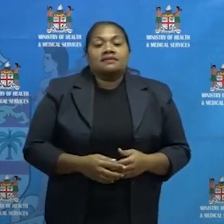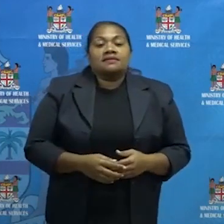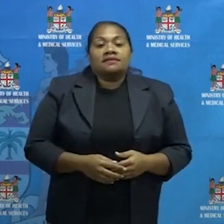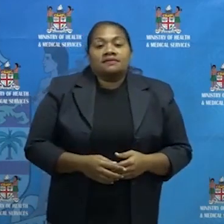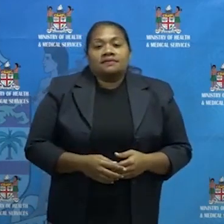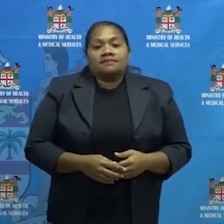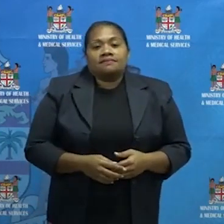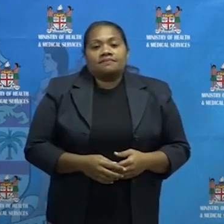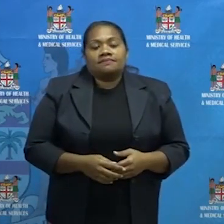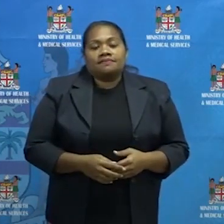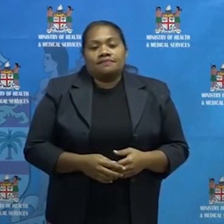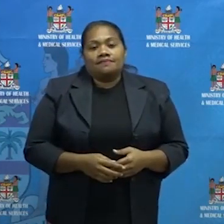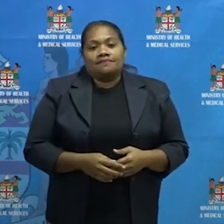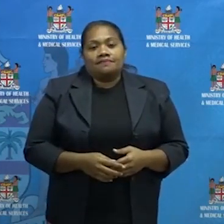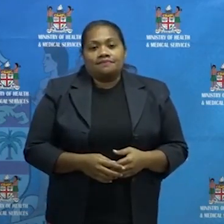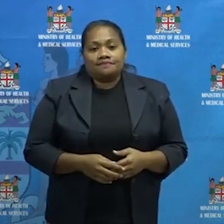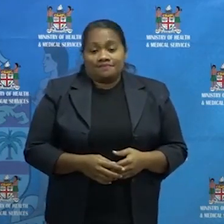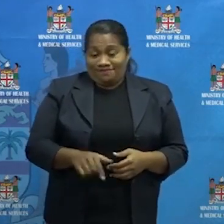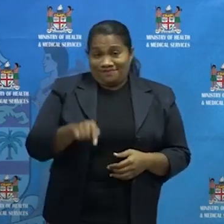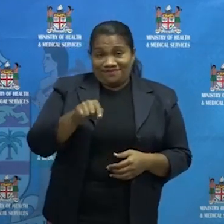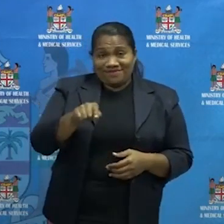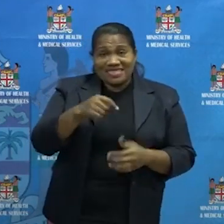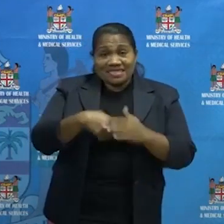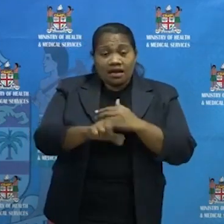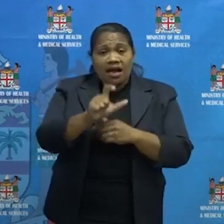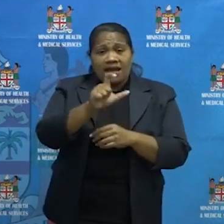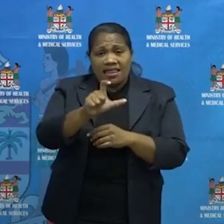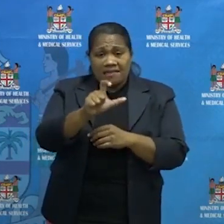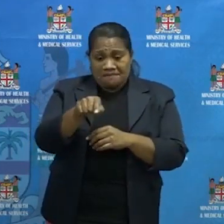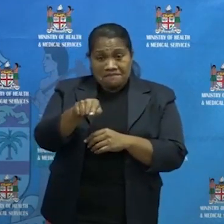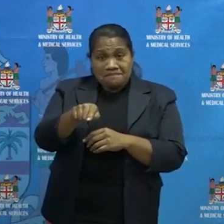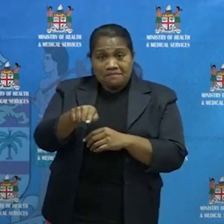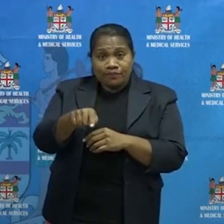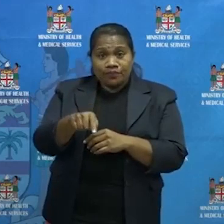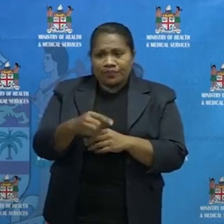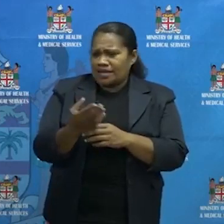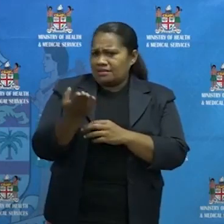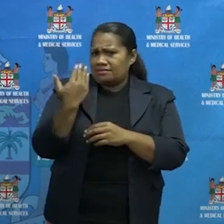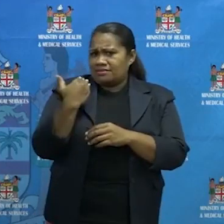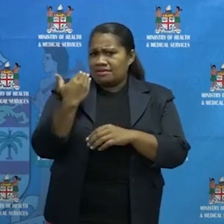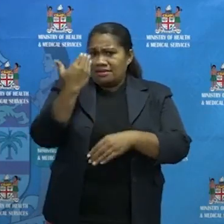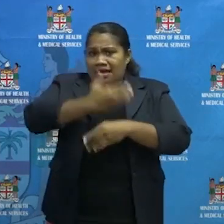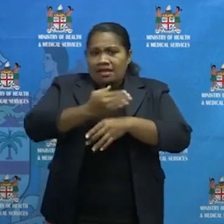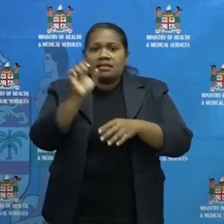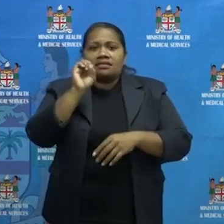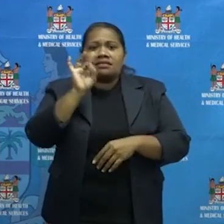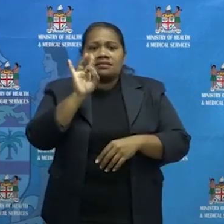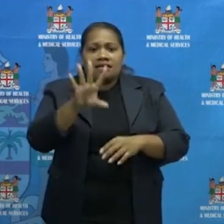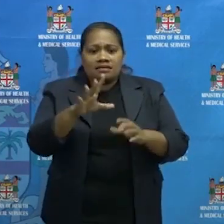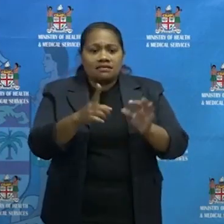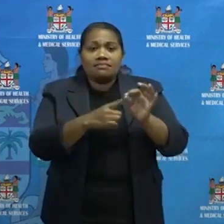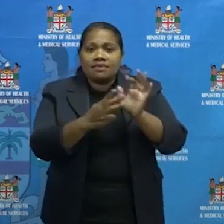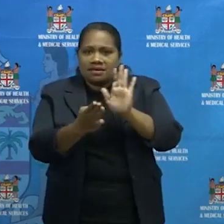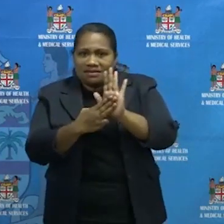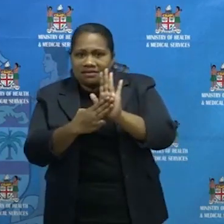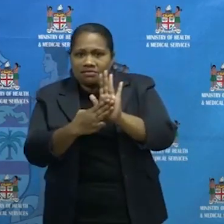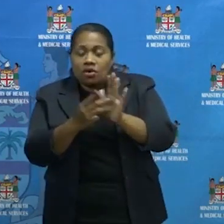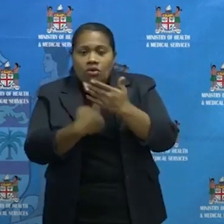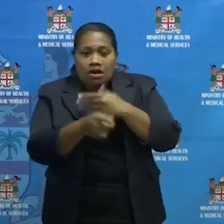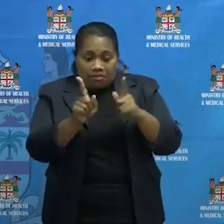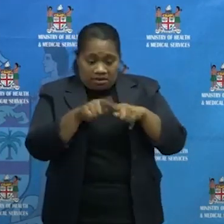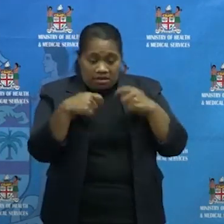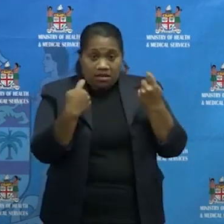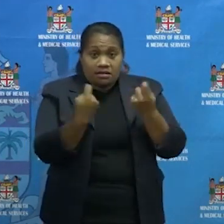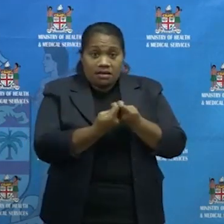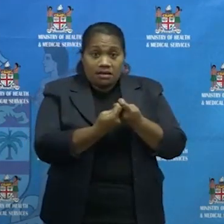In response to the case in Wainitarawau, when we were notified at about 10 p.m. last night, our teams have been